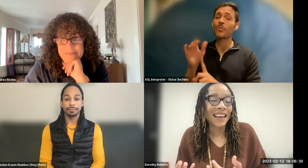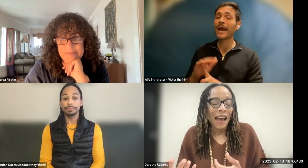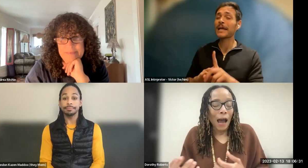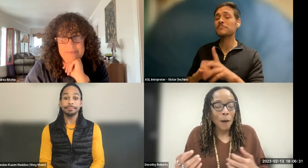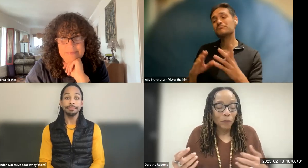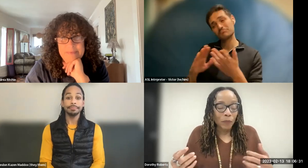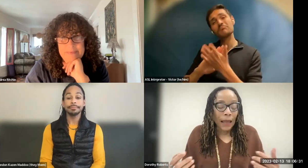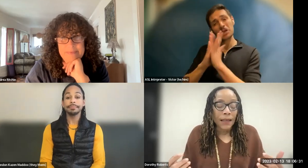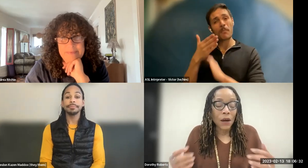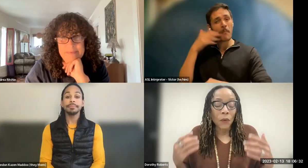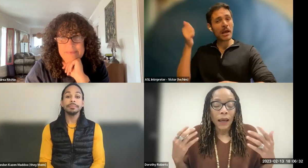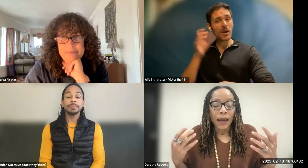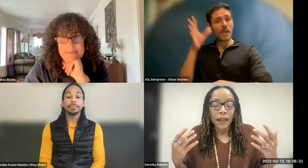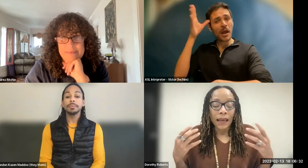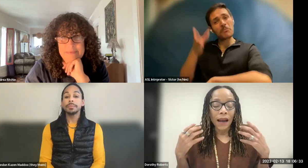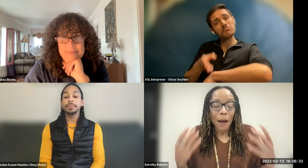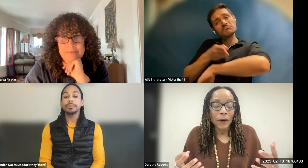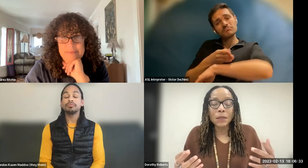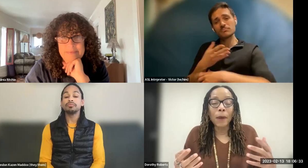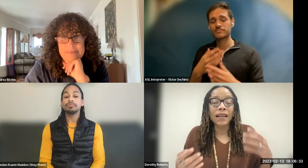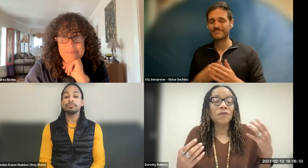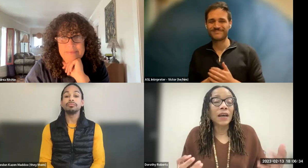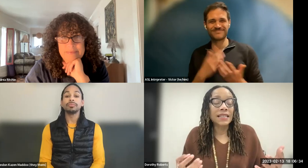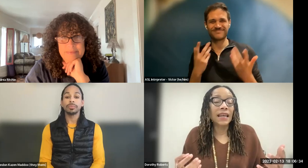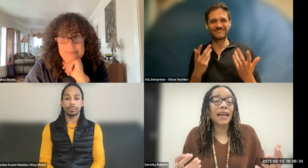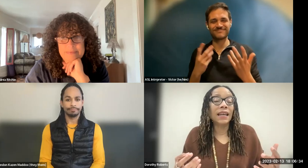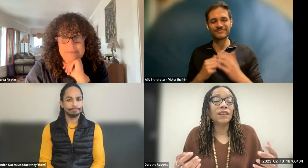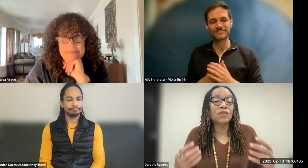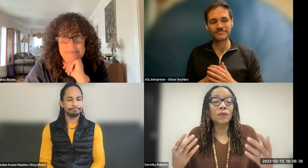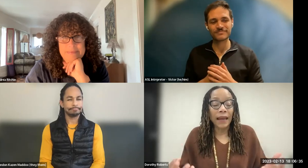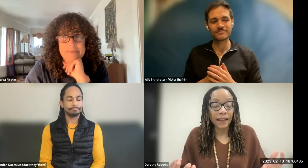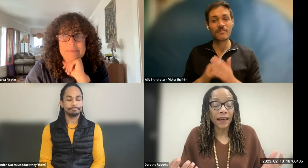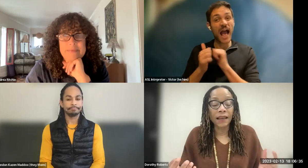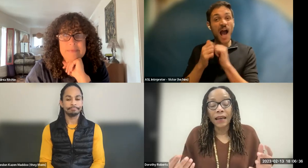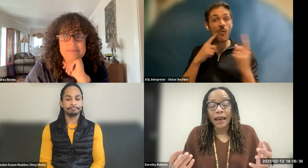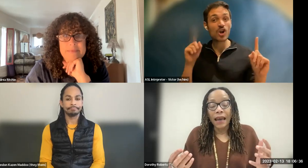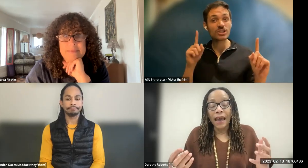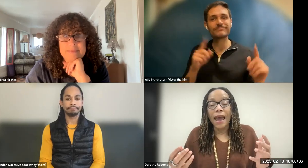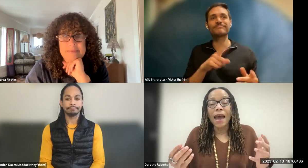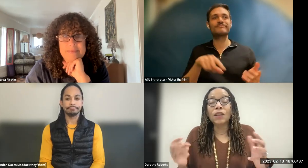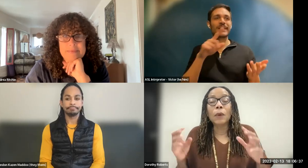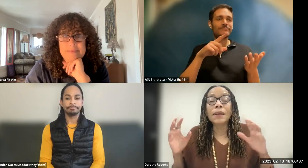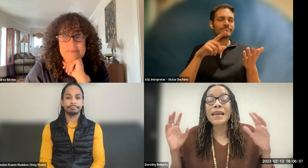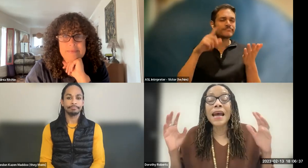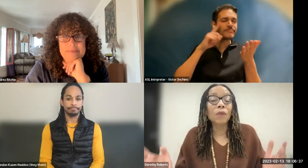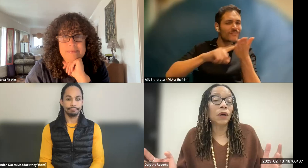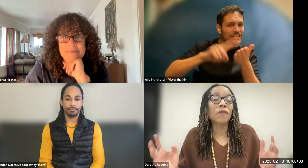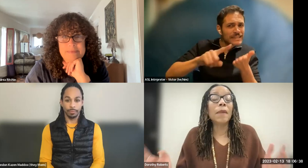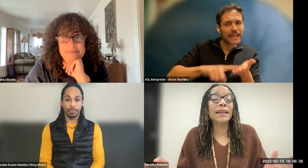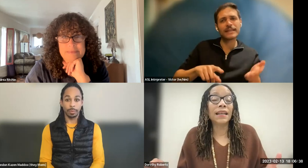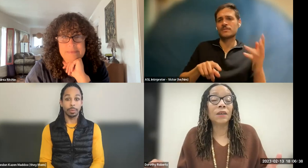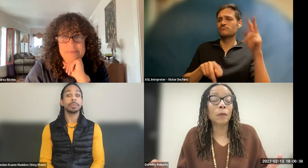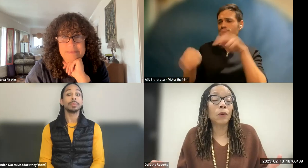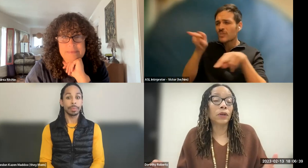parents. So it operates by investigating, surveilling through a network